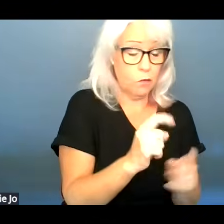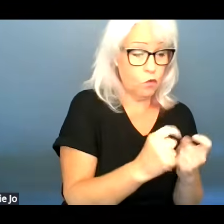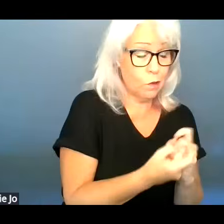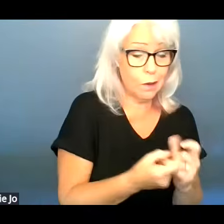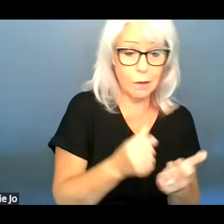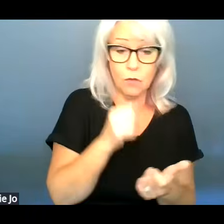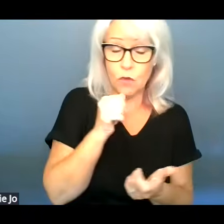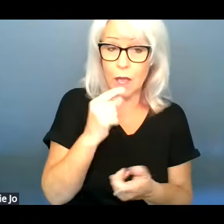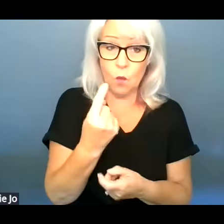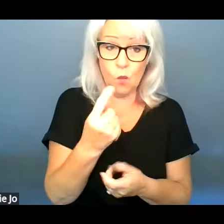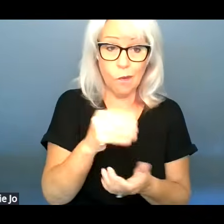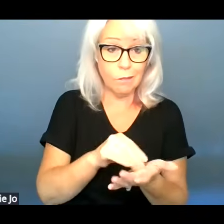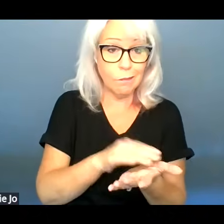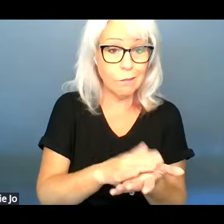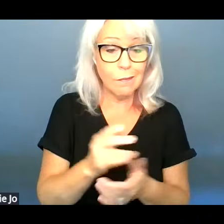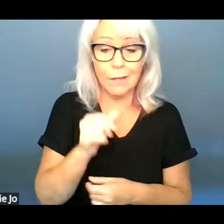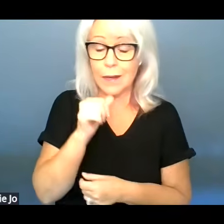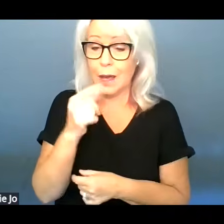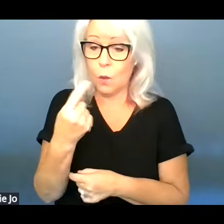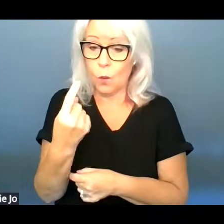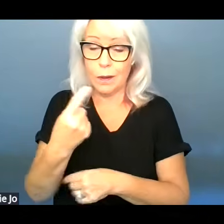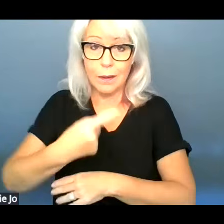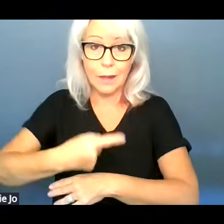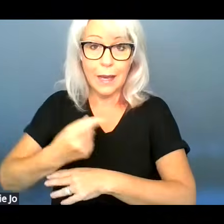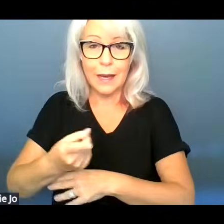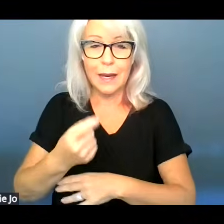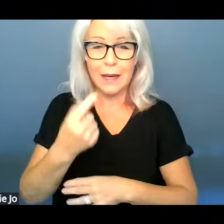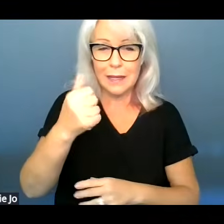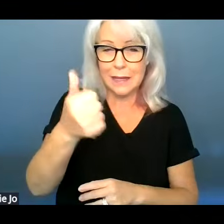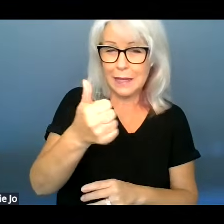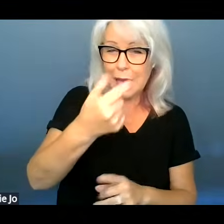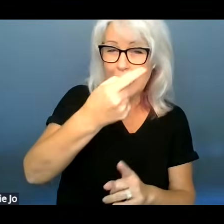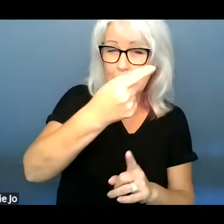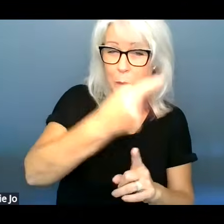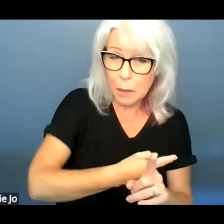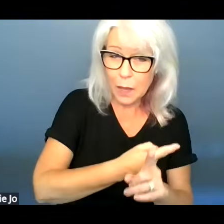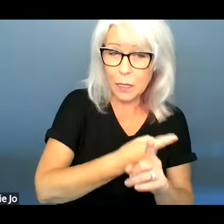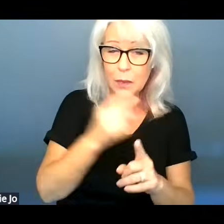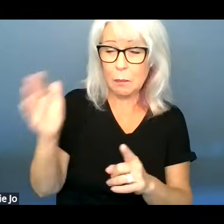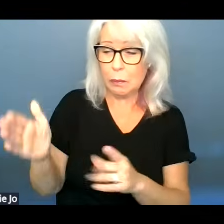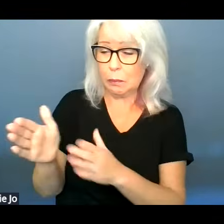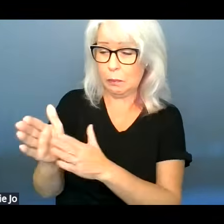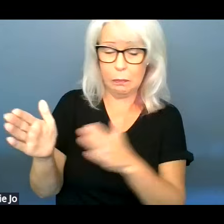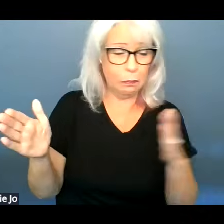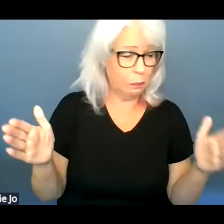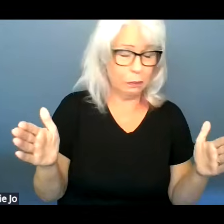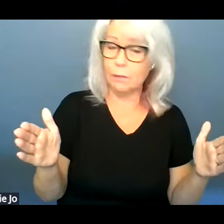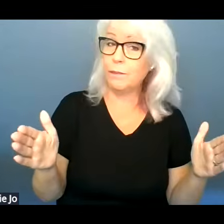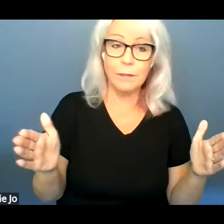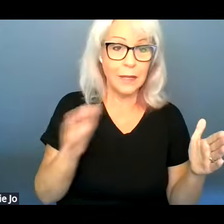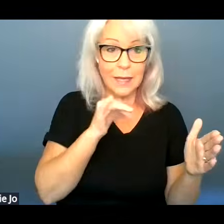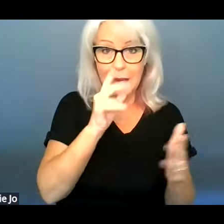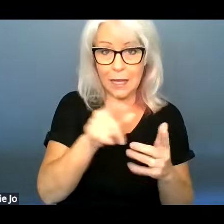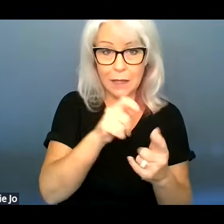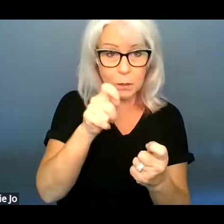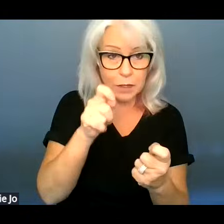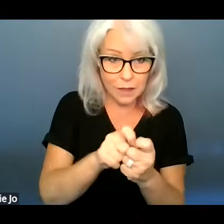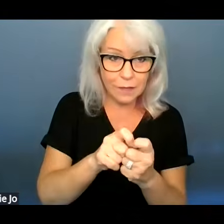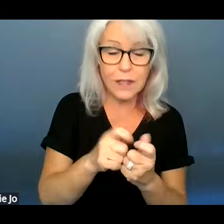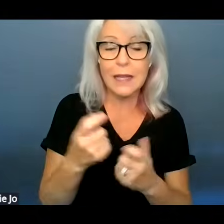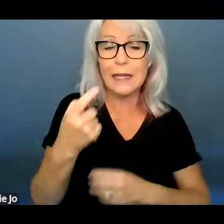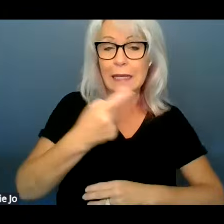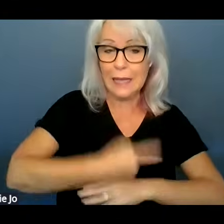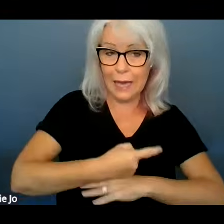date. A 10-month window is not a date. And specifically, I think it comes out to about 315